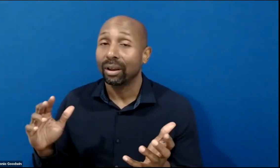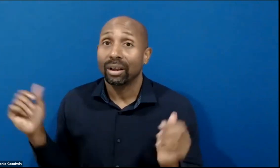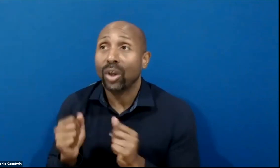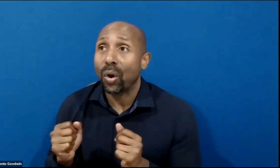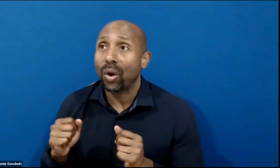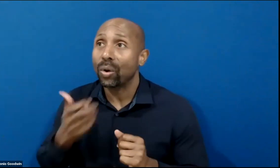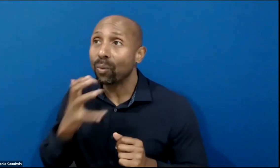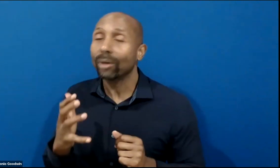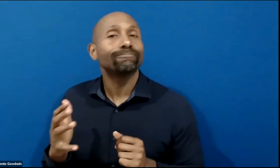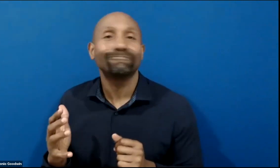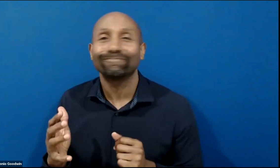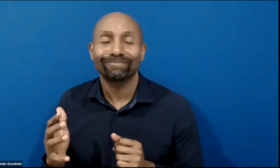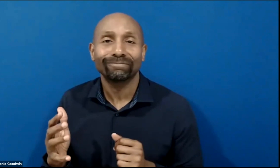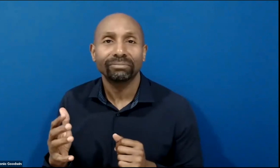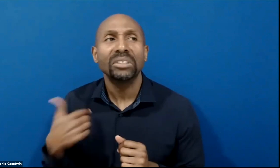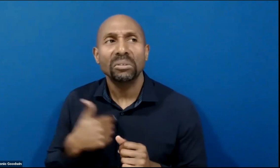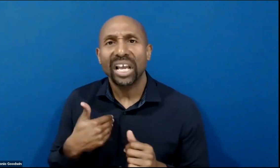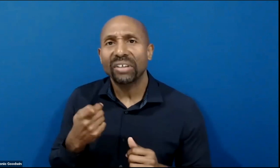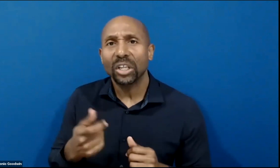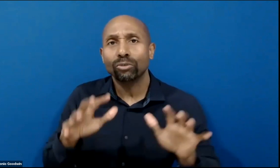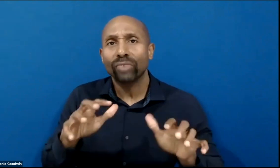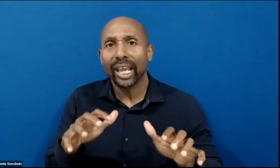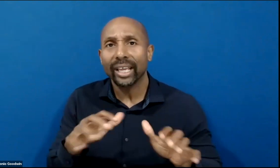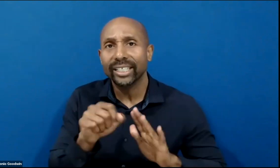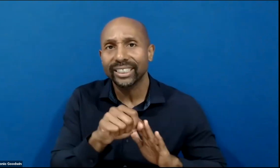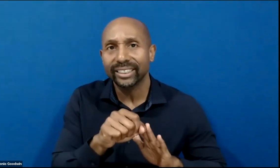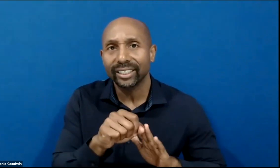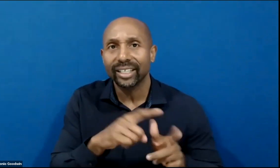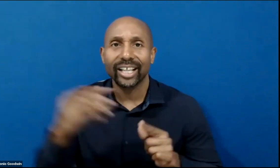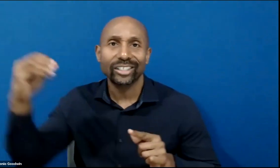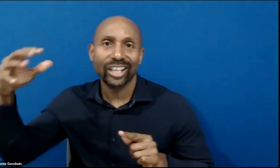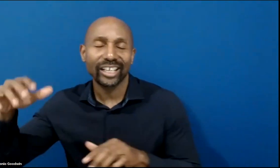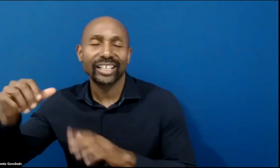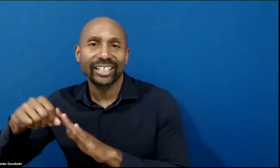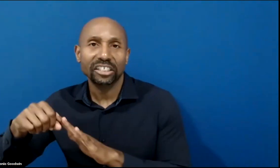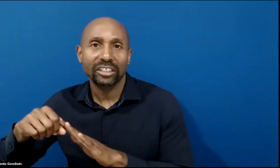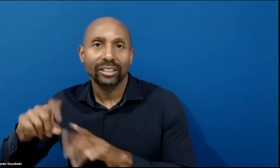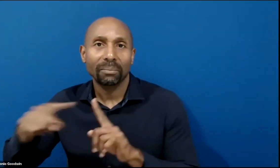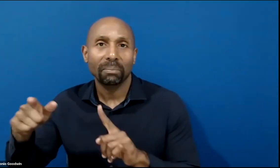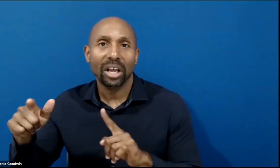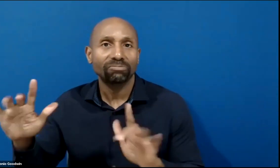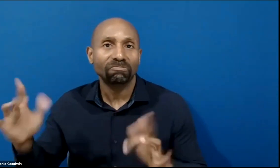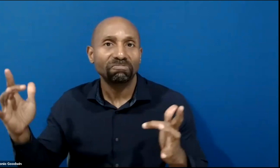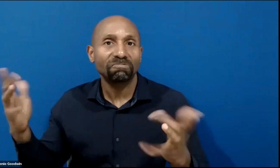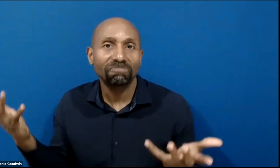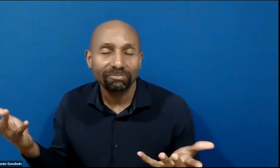more sunny season. And that being said, that